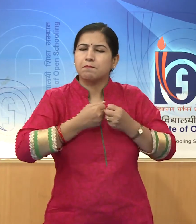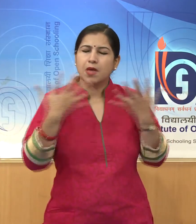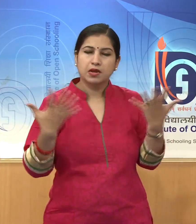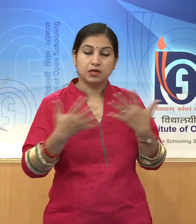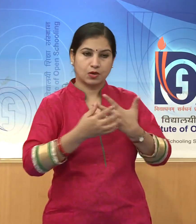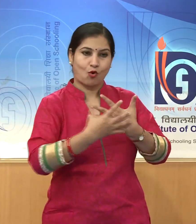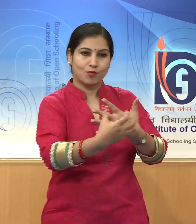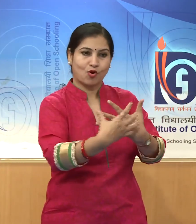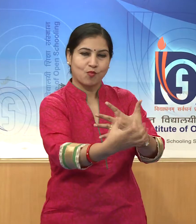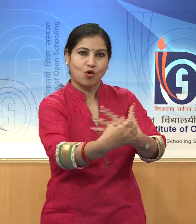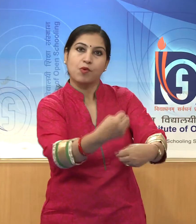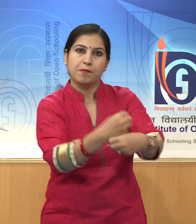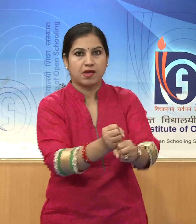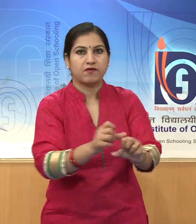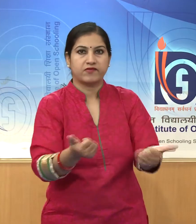of copies of the